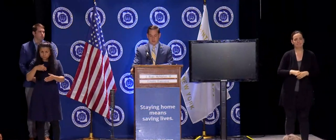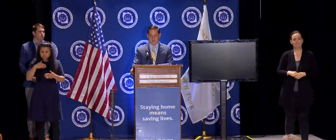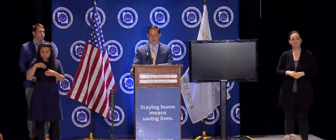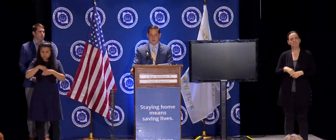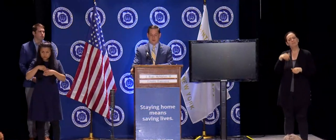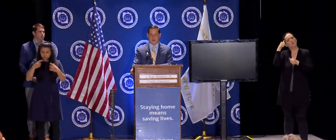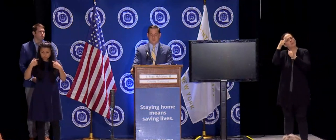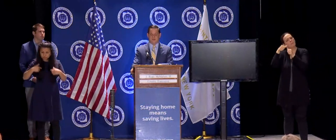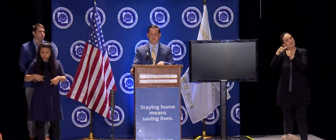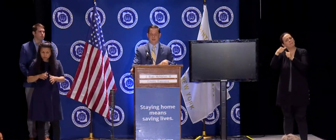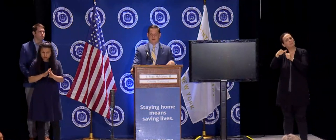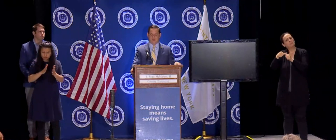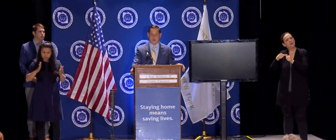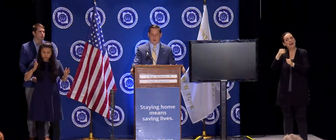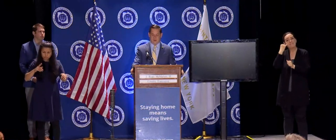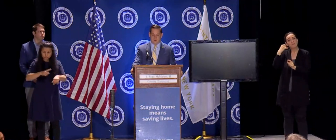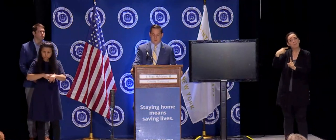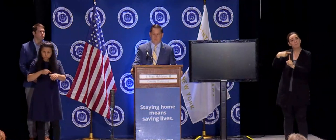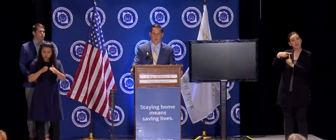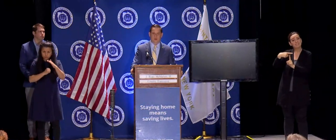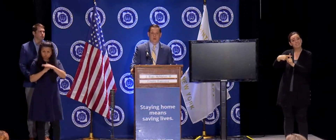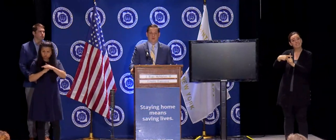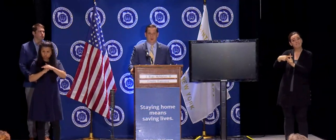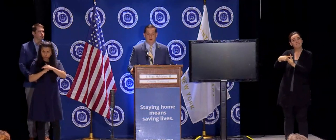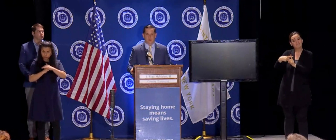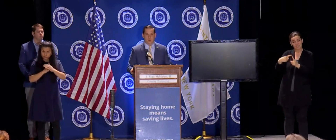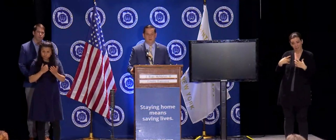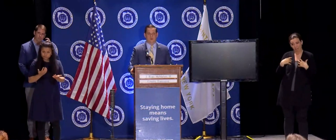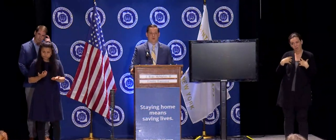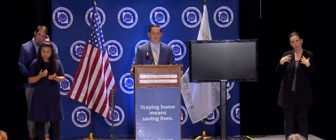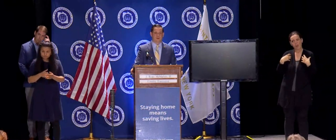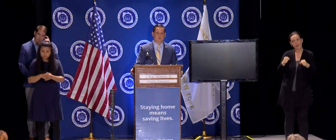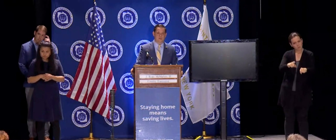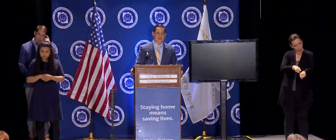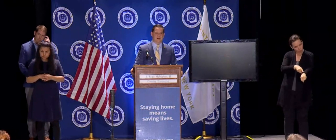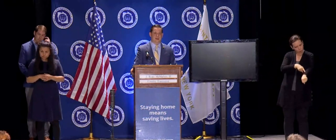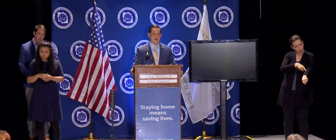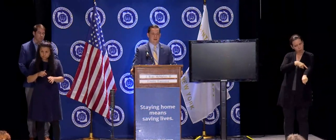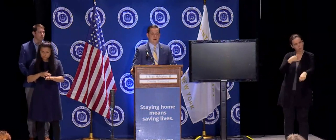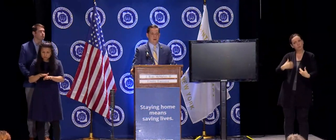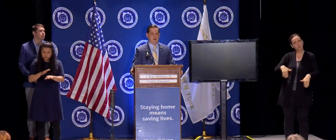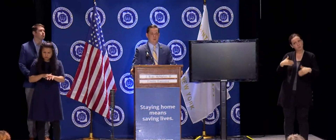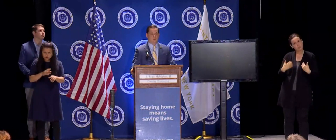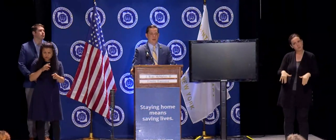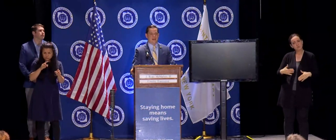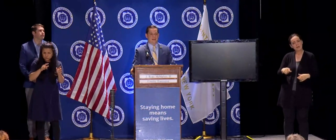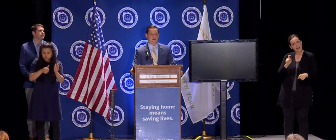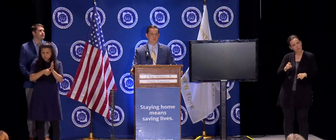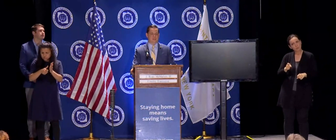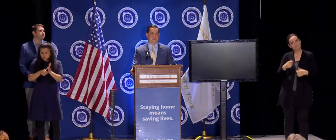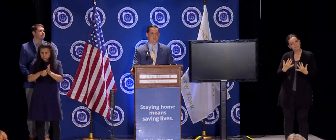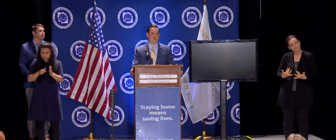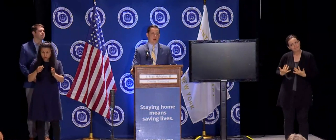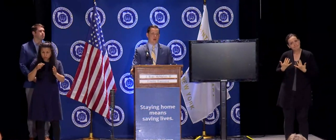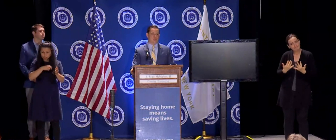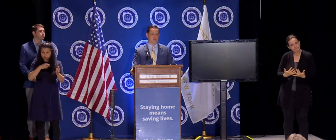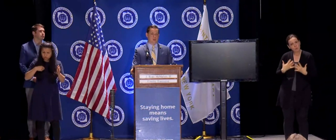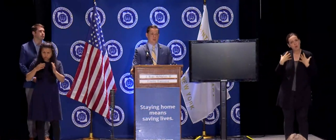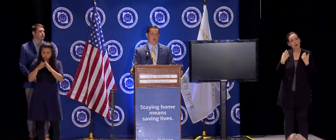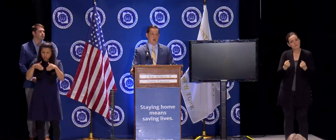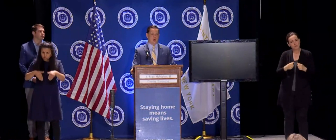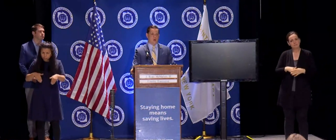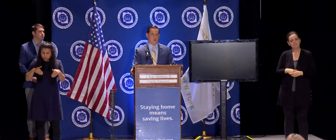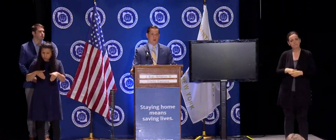clarification. Essentially in our 67 number, there are quite a few individuals that are waiting to be